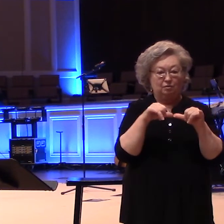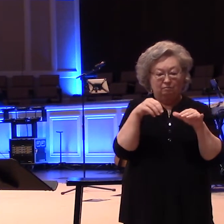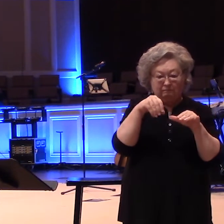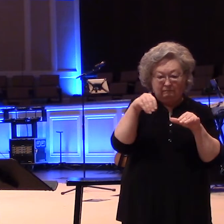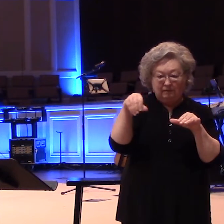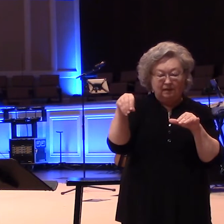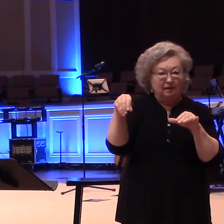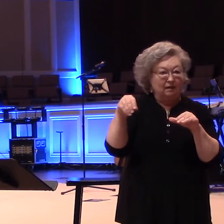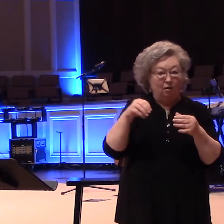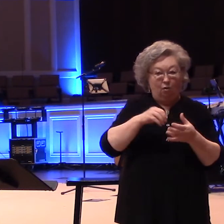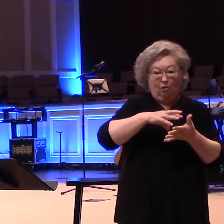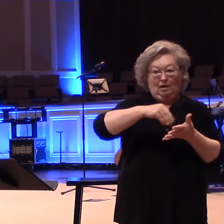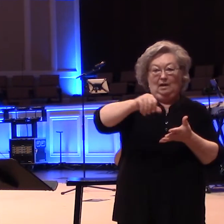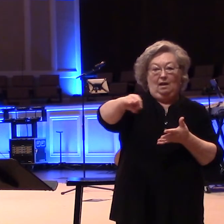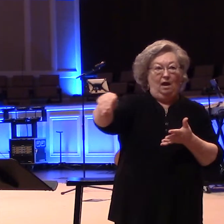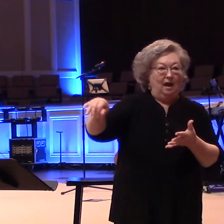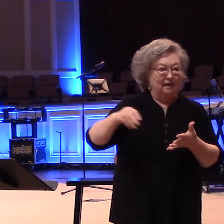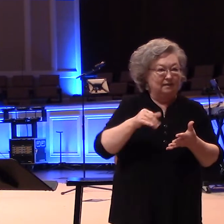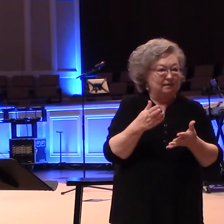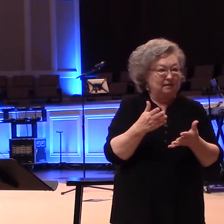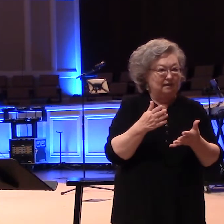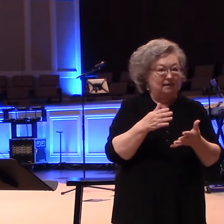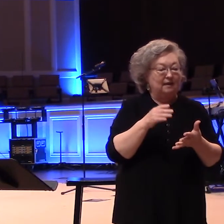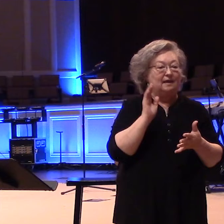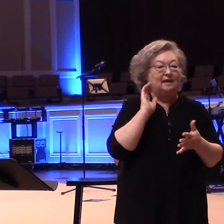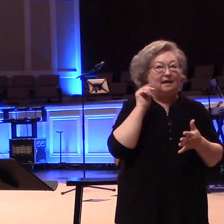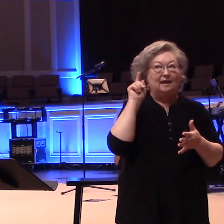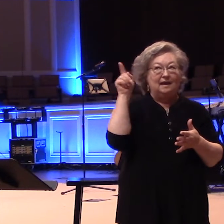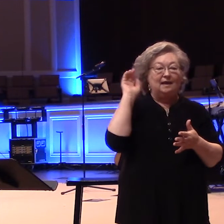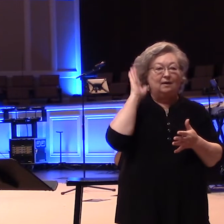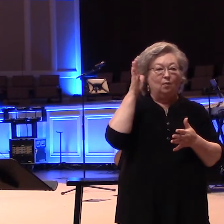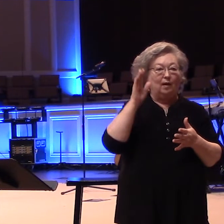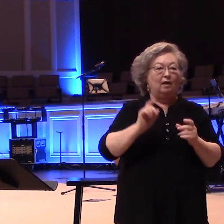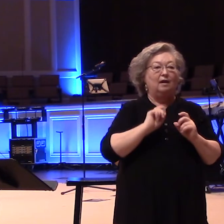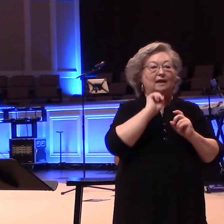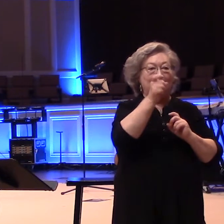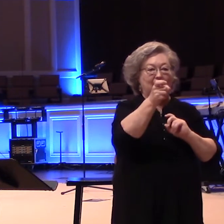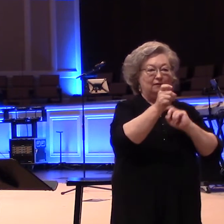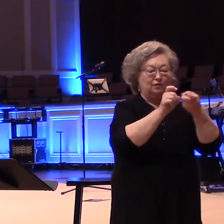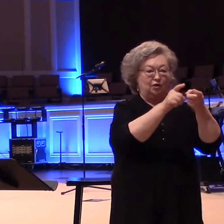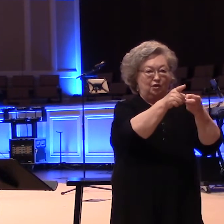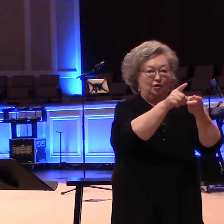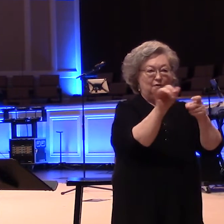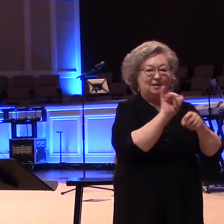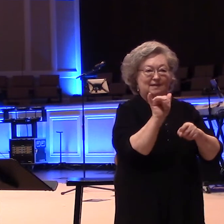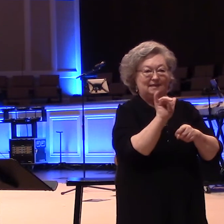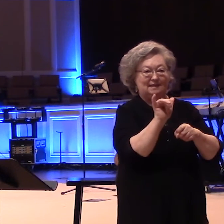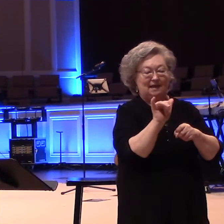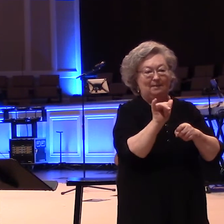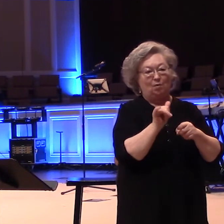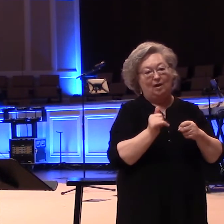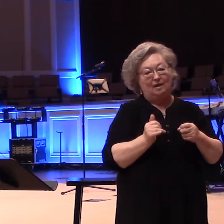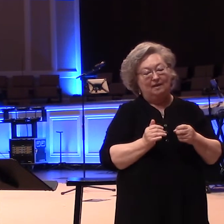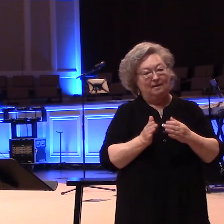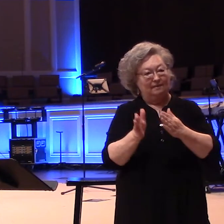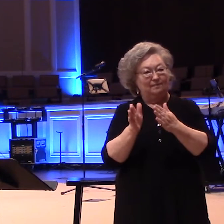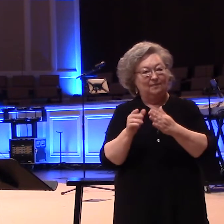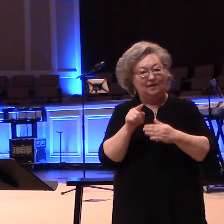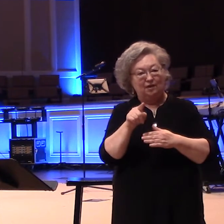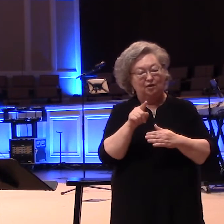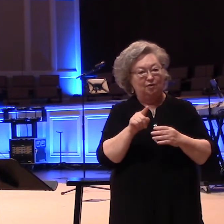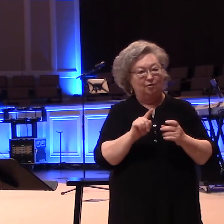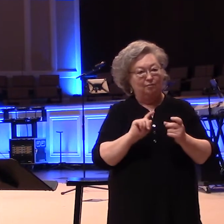I don't think, God is calling us into that kind of spiritual economy. And we're going to